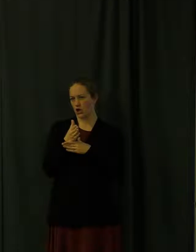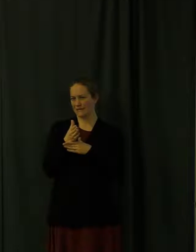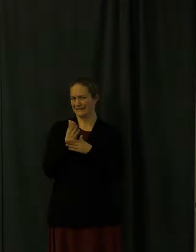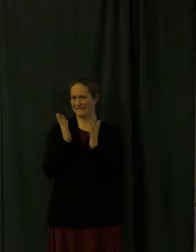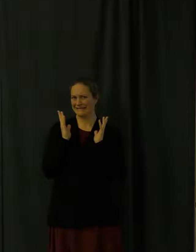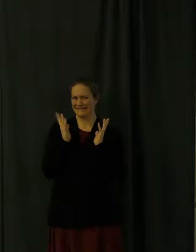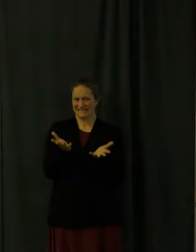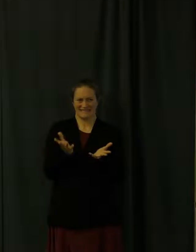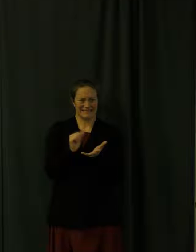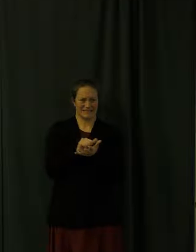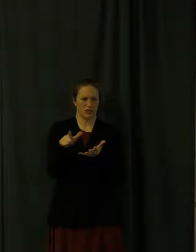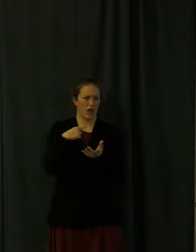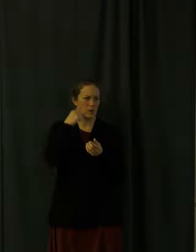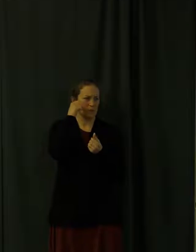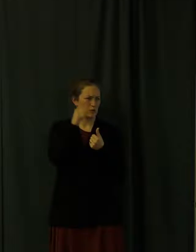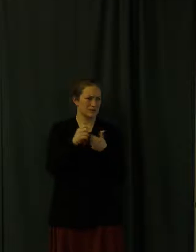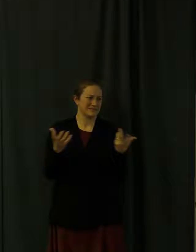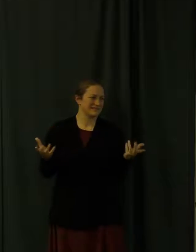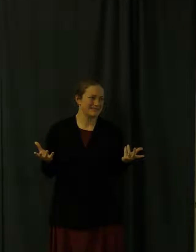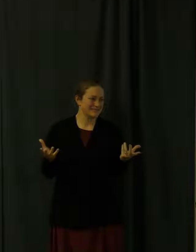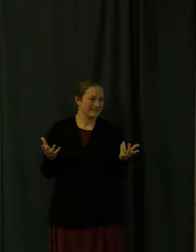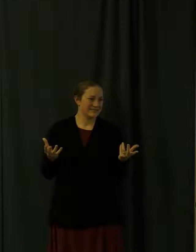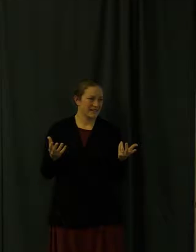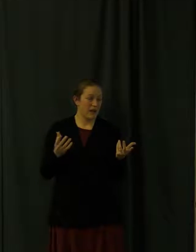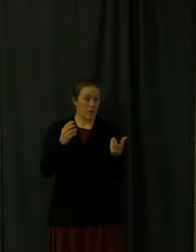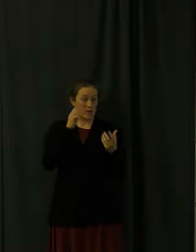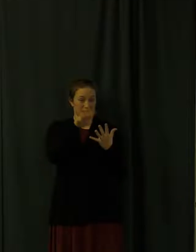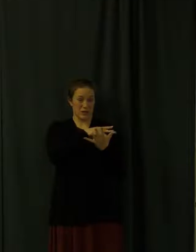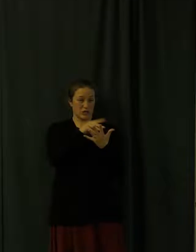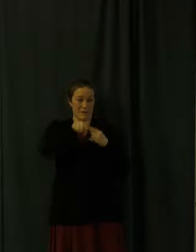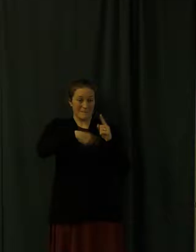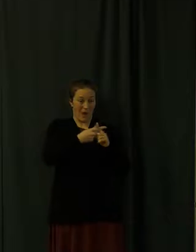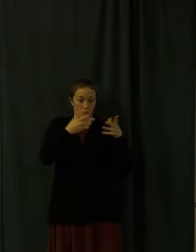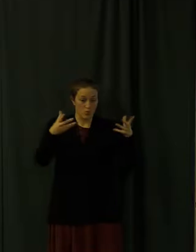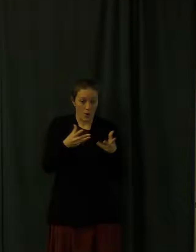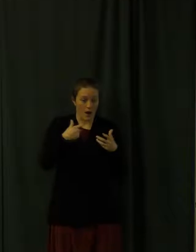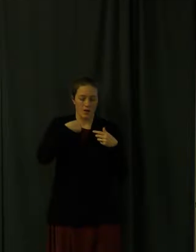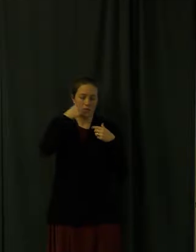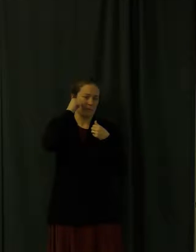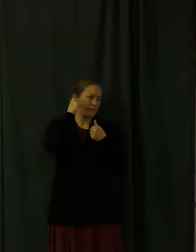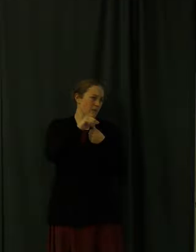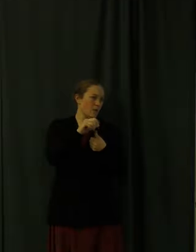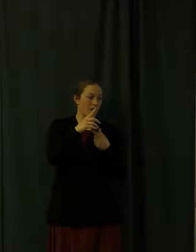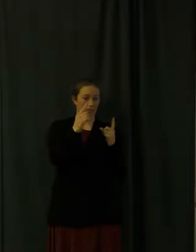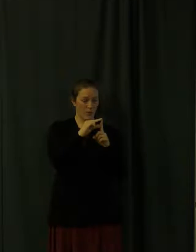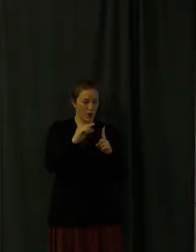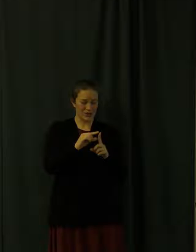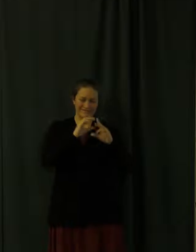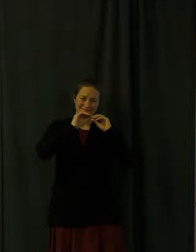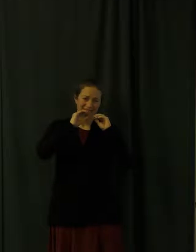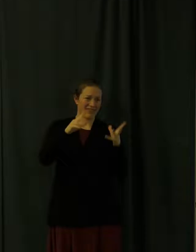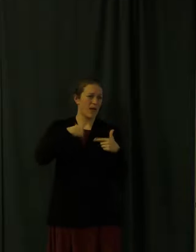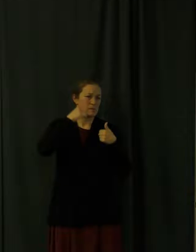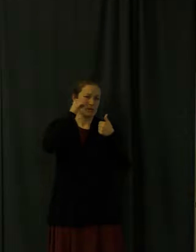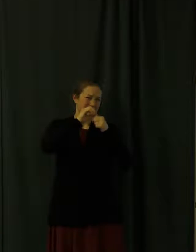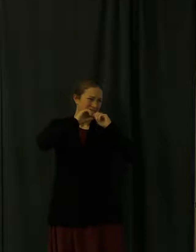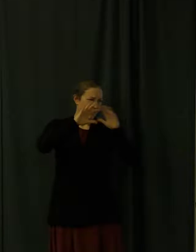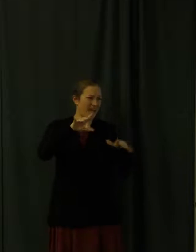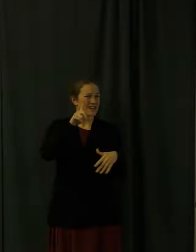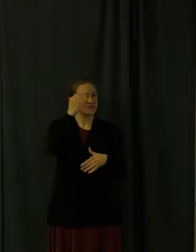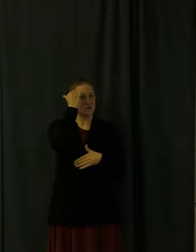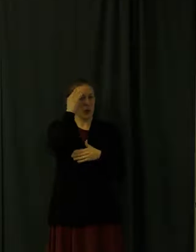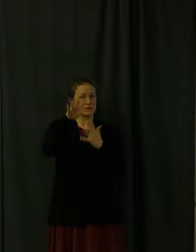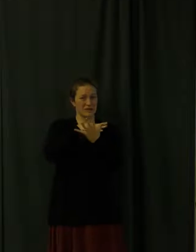remember. I don't remember anything else. I don't remember what the spreadsheet was about. I don't remember the nut words in it. I just know it was a sheet that someone shared with